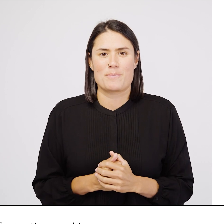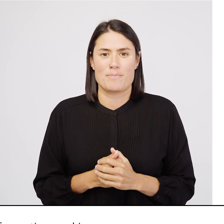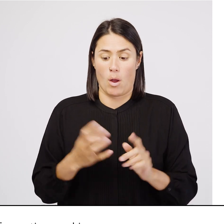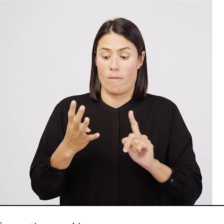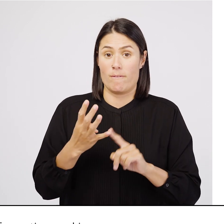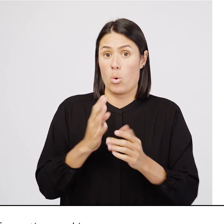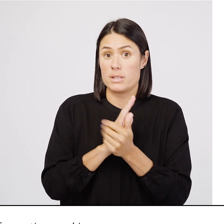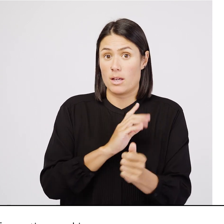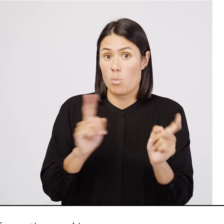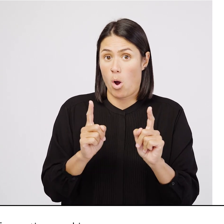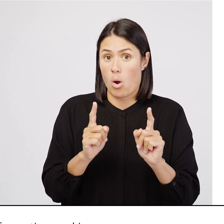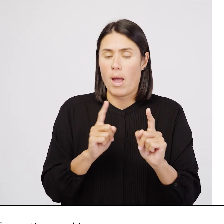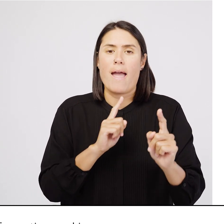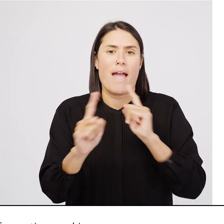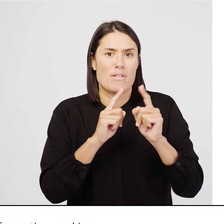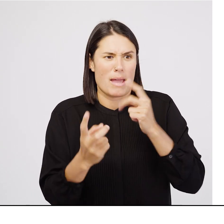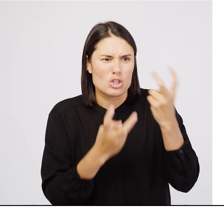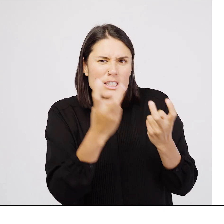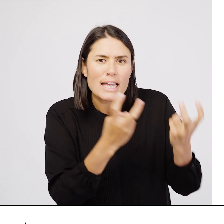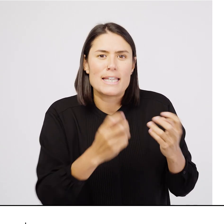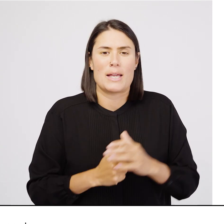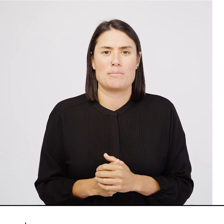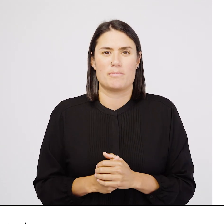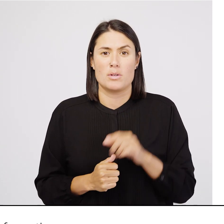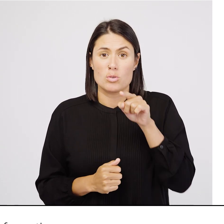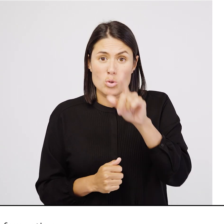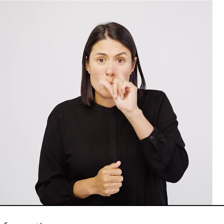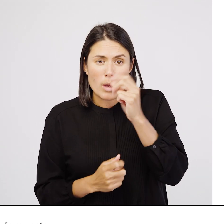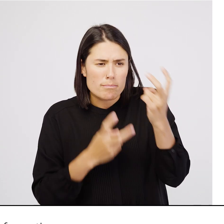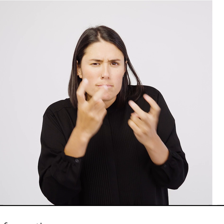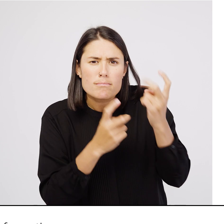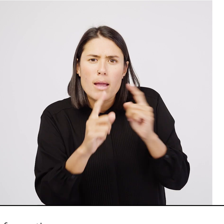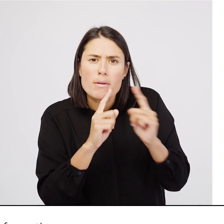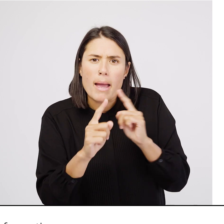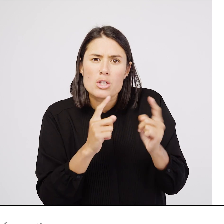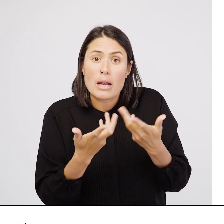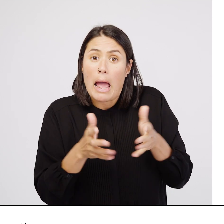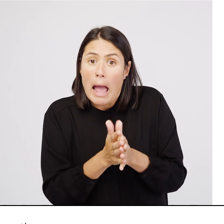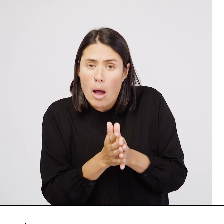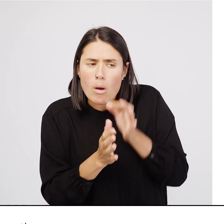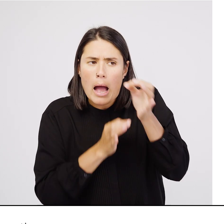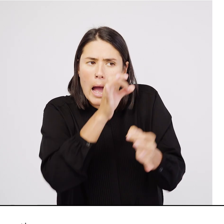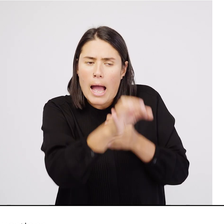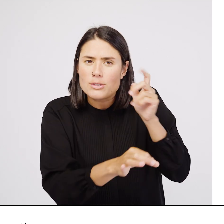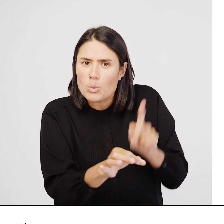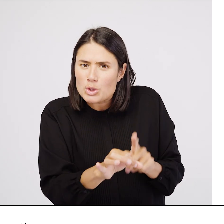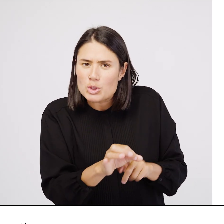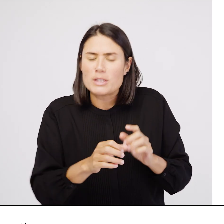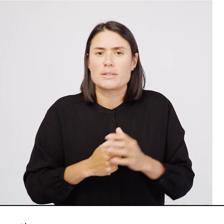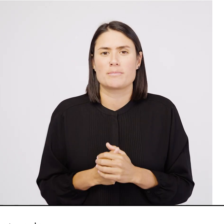The fourth skill is information seeking. You can seek or look for information by asking